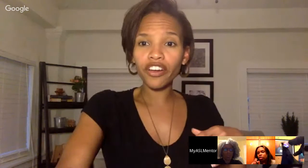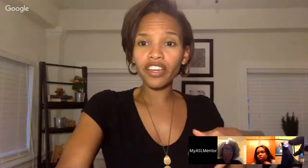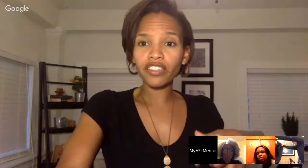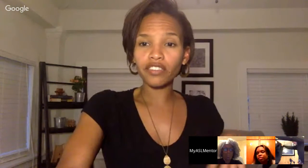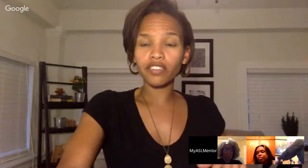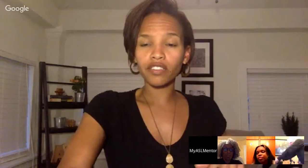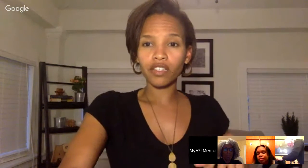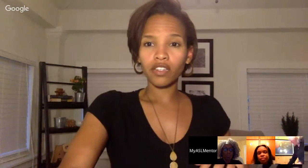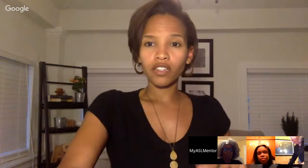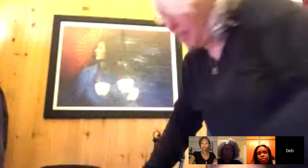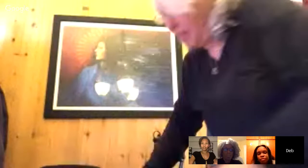sorry.